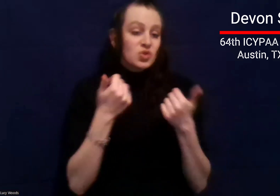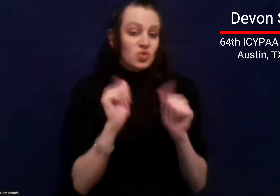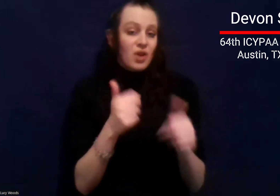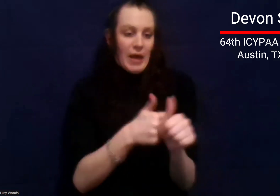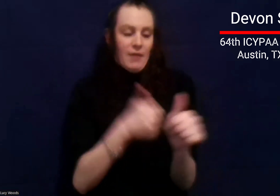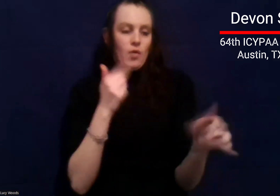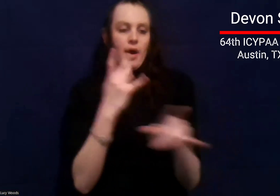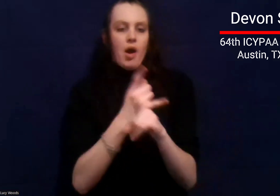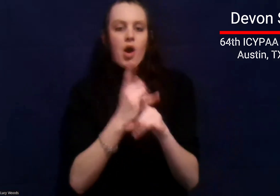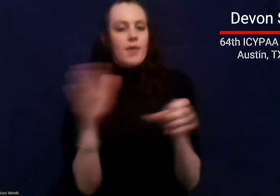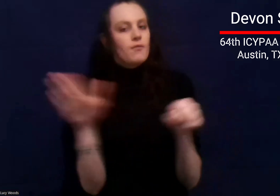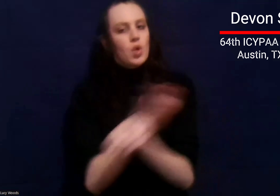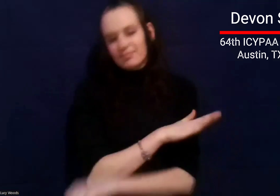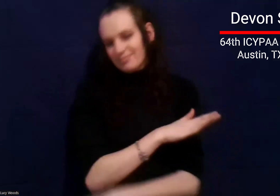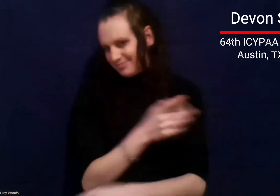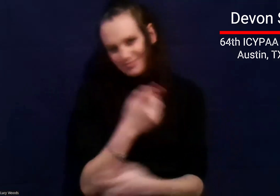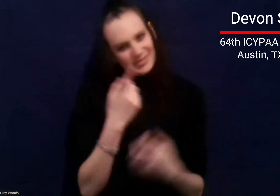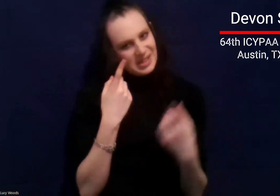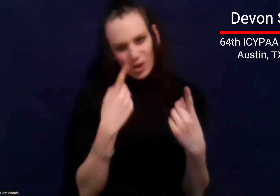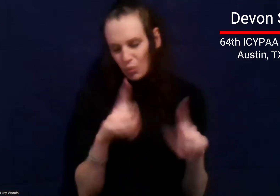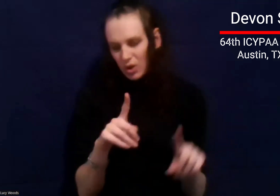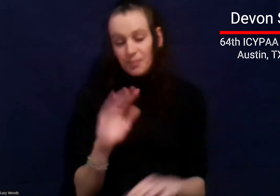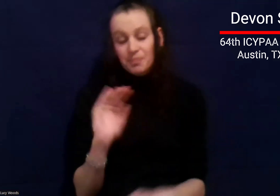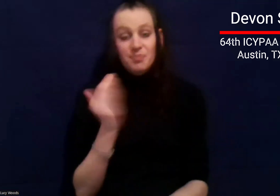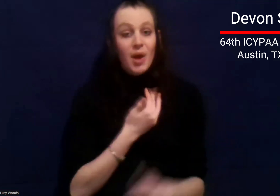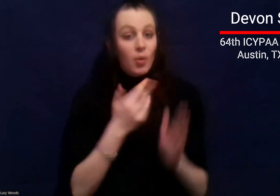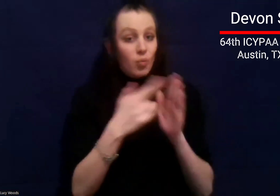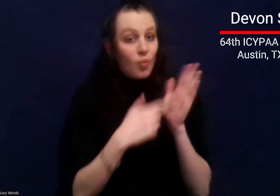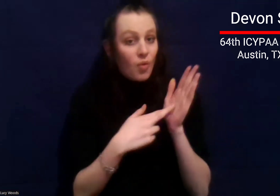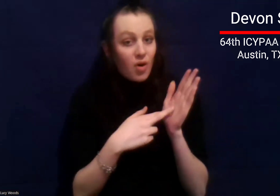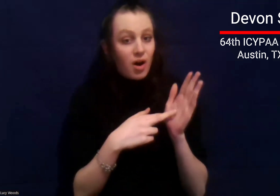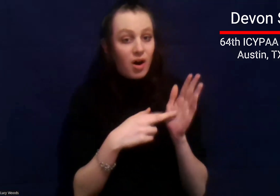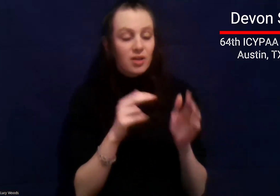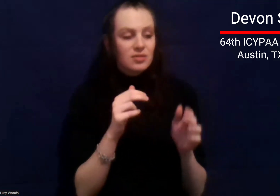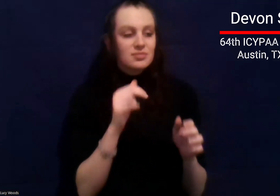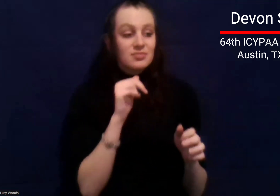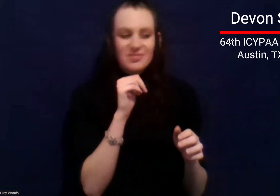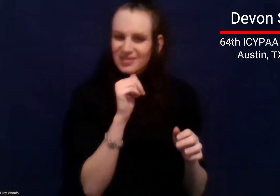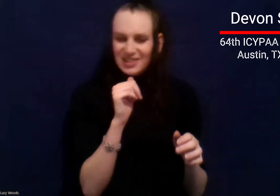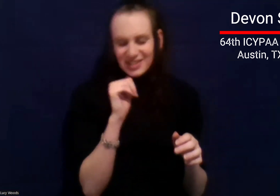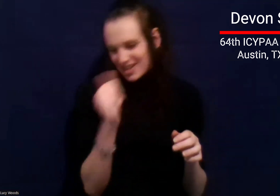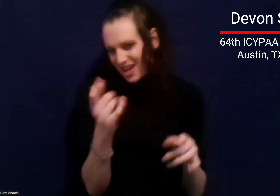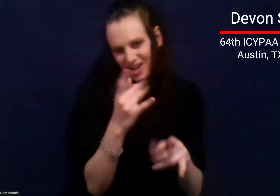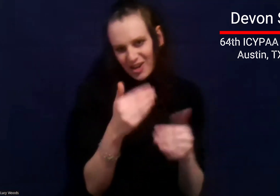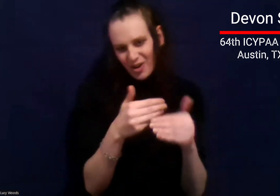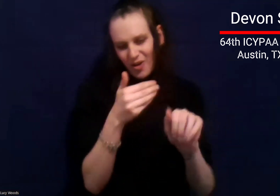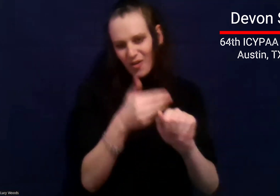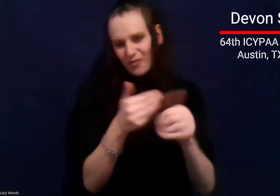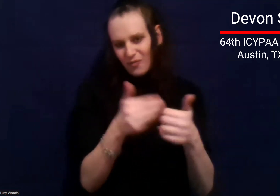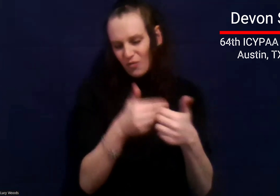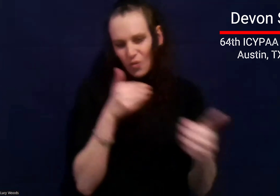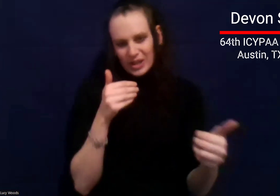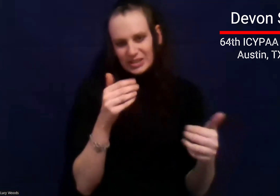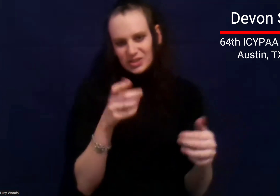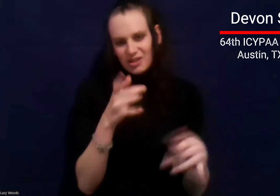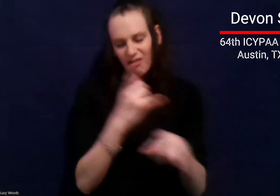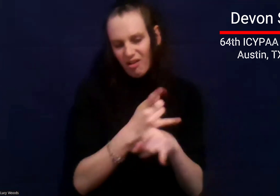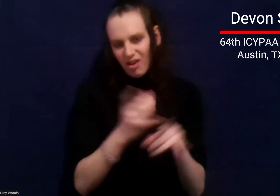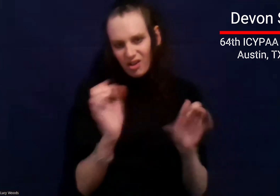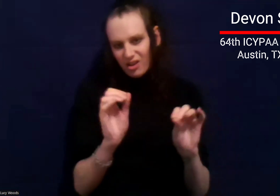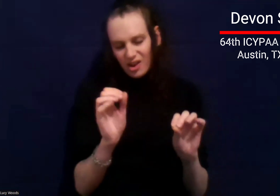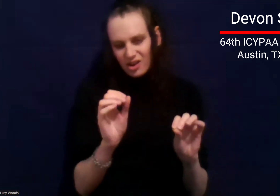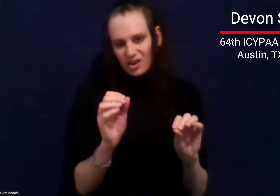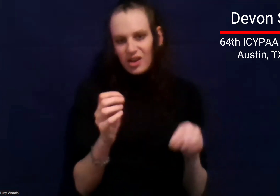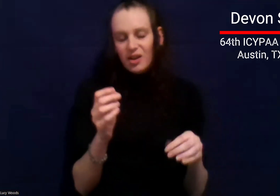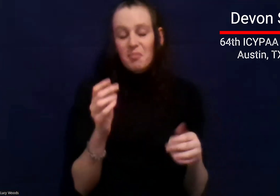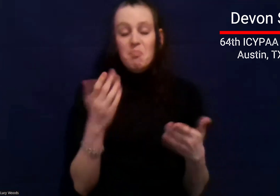always failed. So our rule is not to avoid a place where there is drinking if we have a legitimate reason for being there. That includes bars,